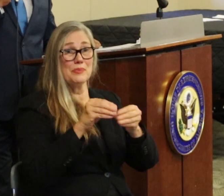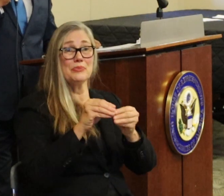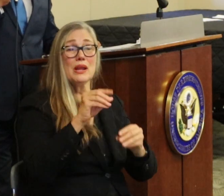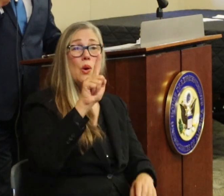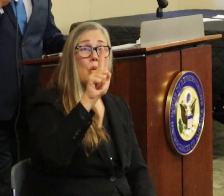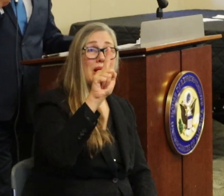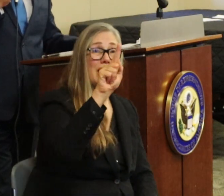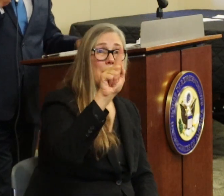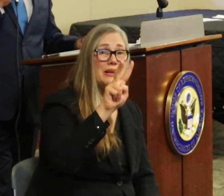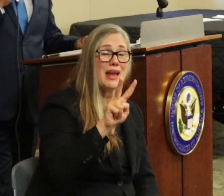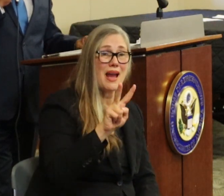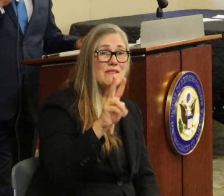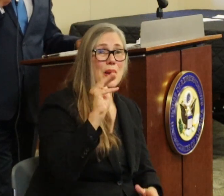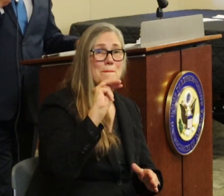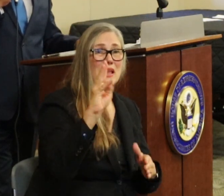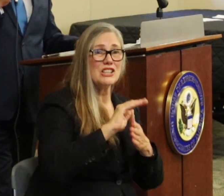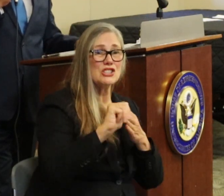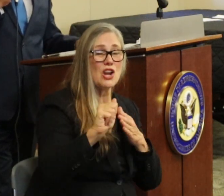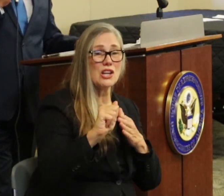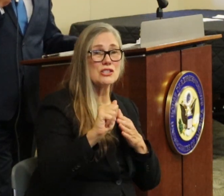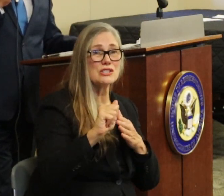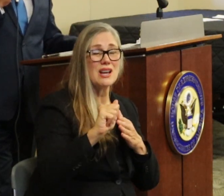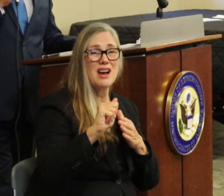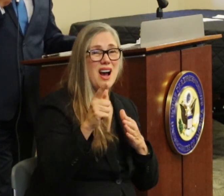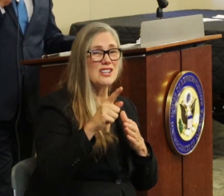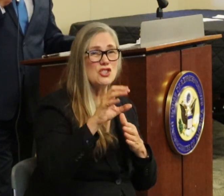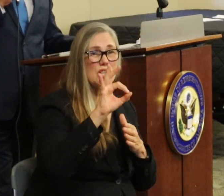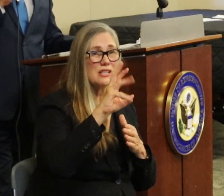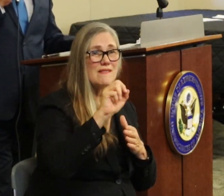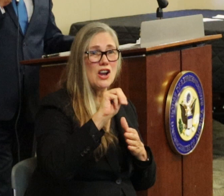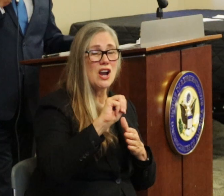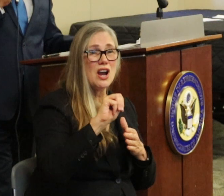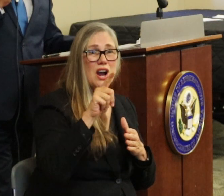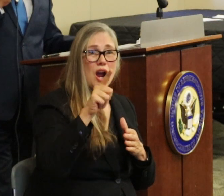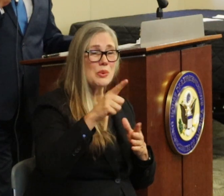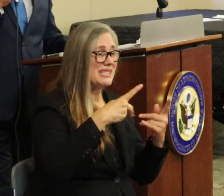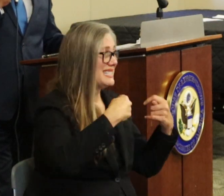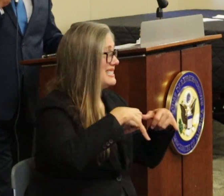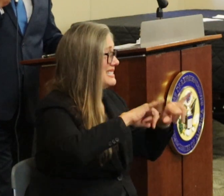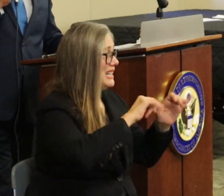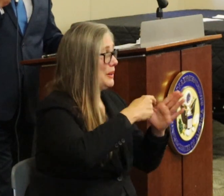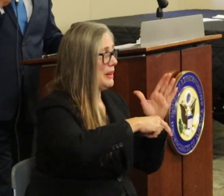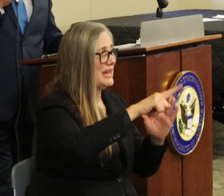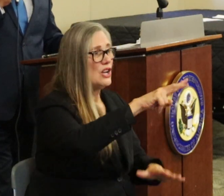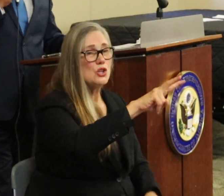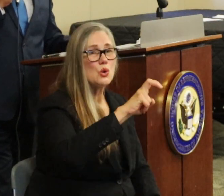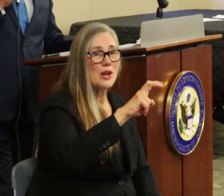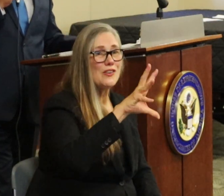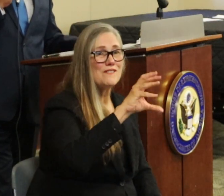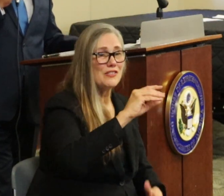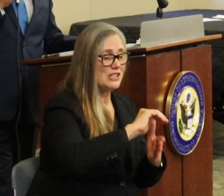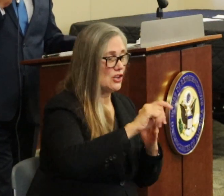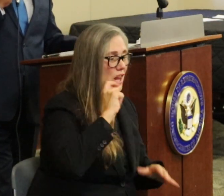rubber. And I'm asking myself, are we still paying $250 for a hammer in the military? I mean, I thought that scandal broke